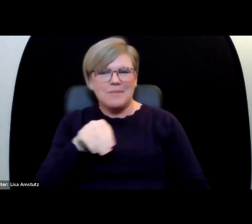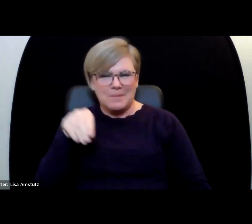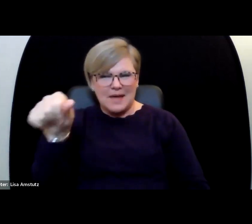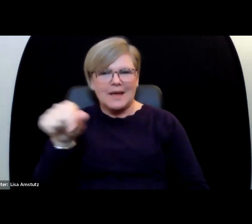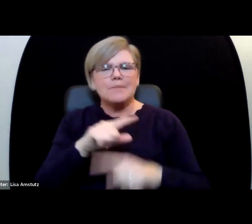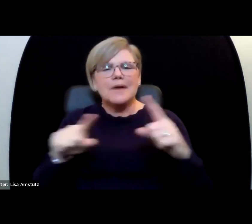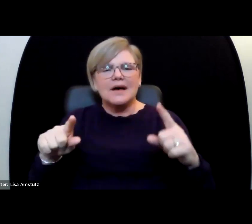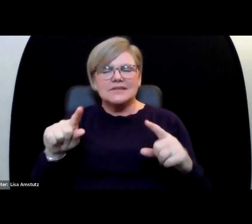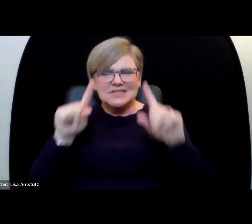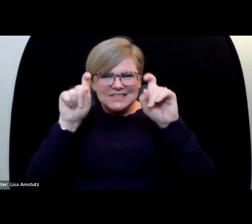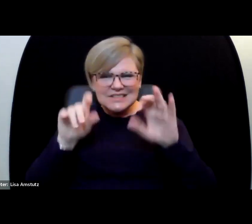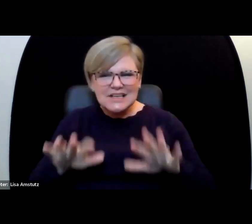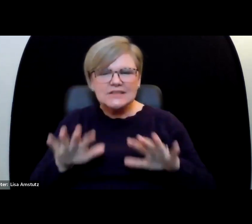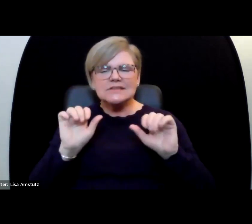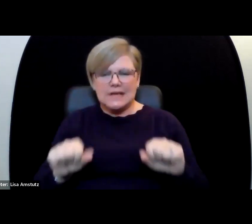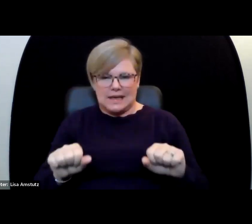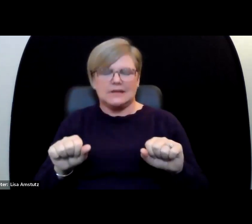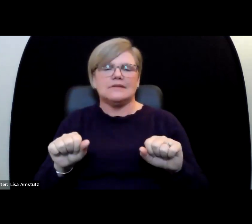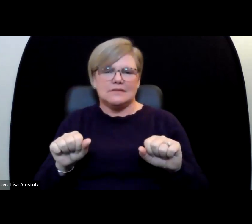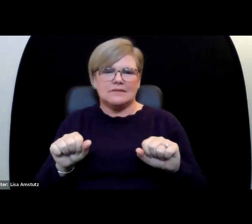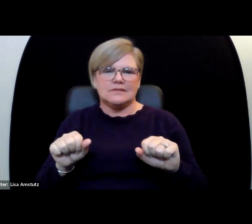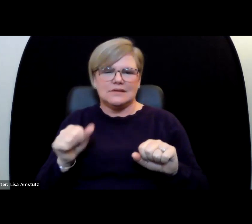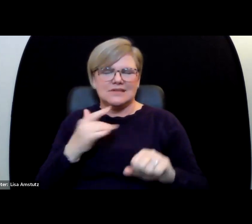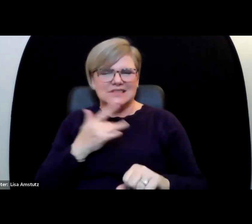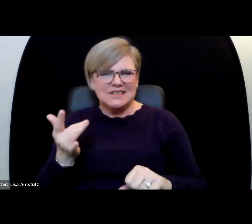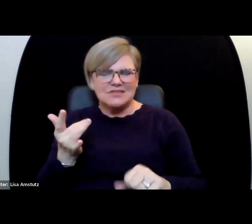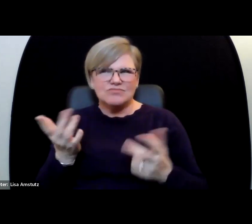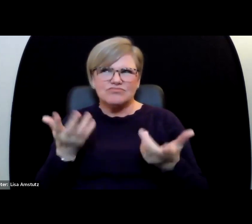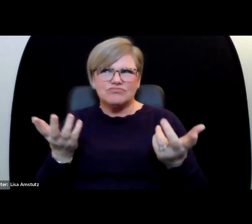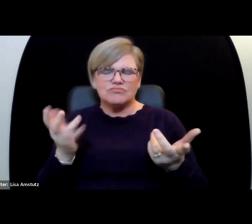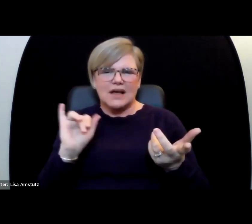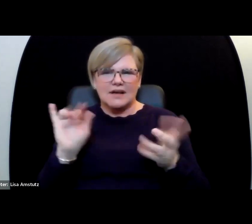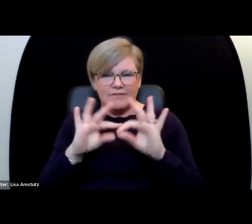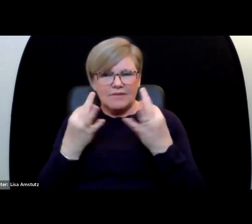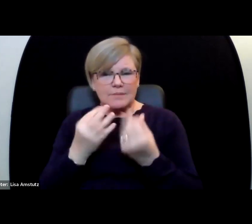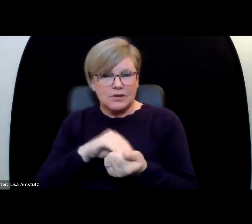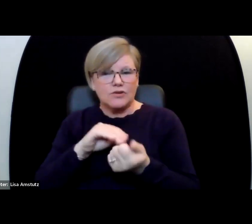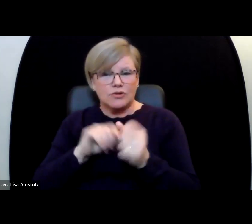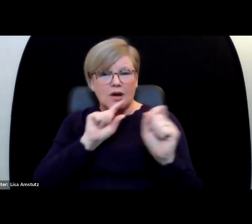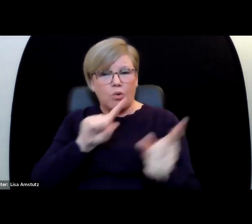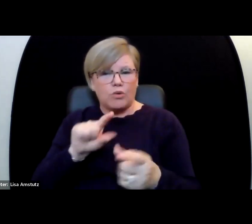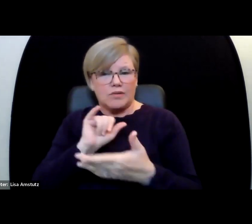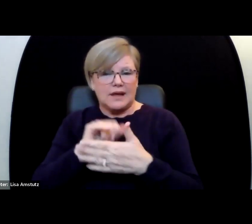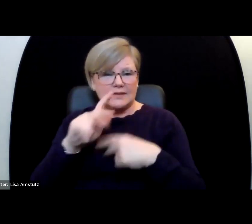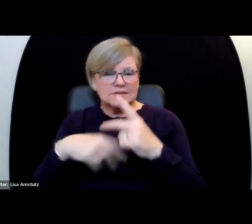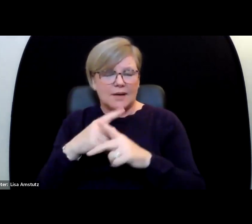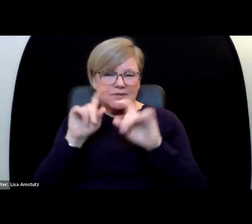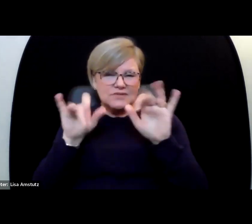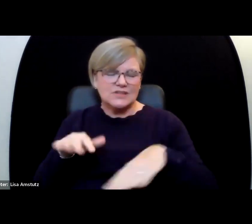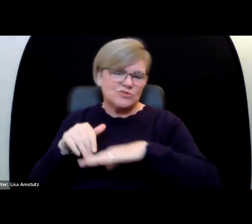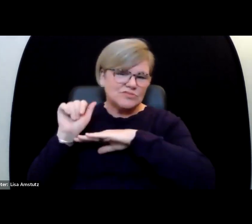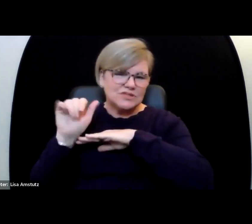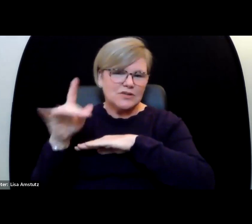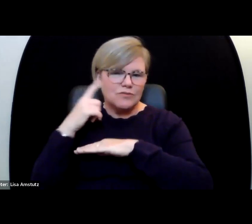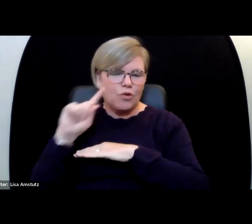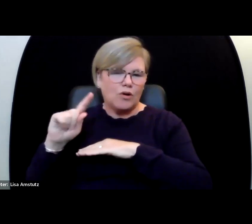get those tested out. Typically, even a family physician can do that or send the tests off to have that